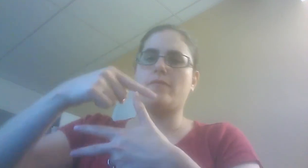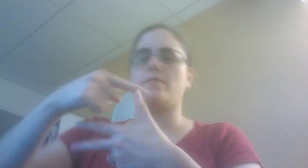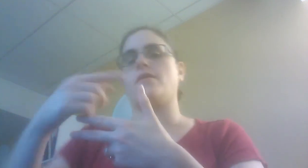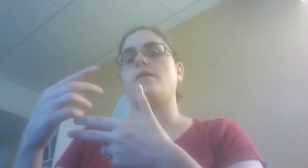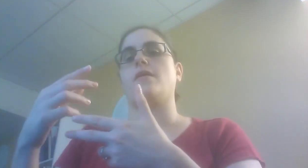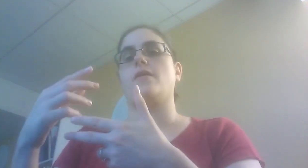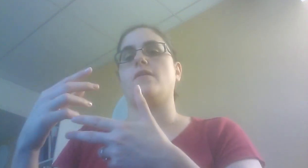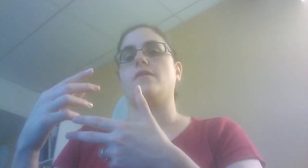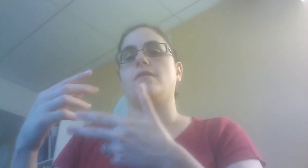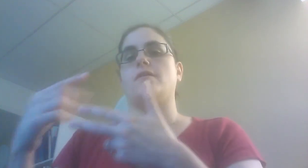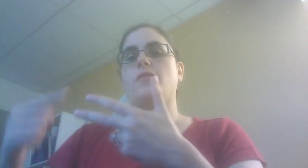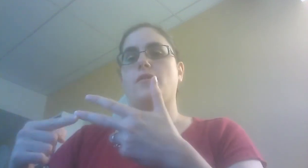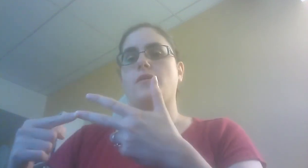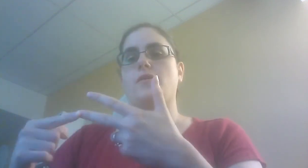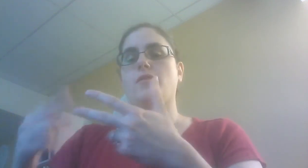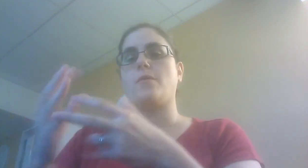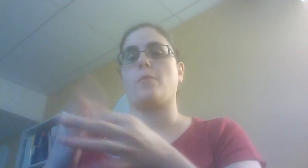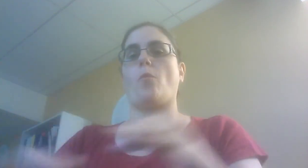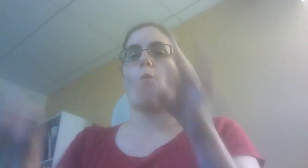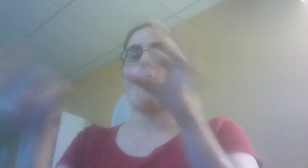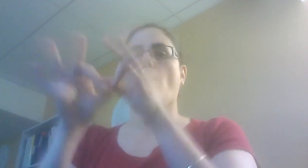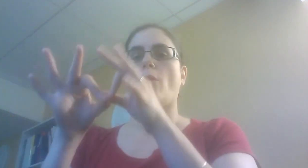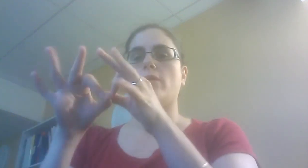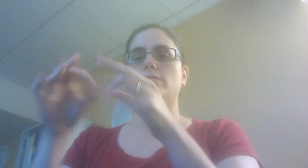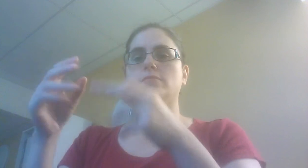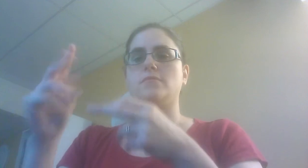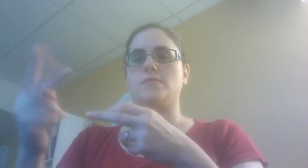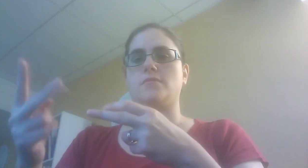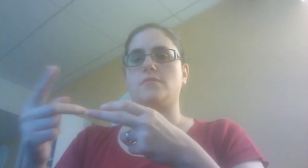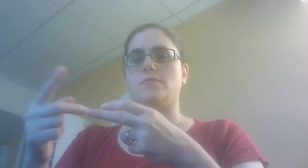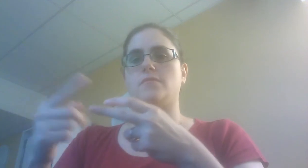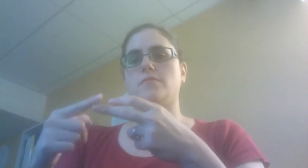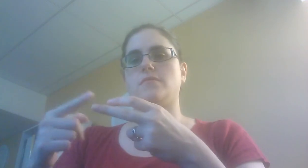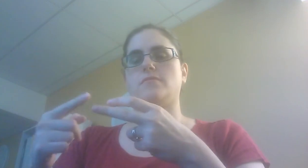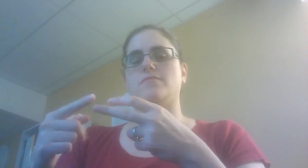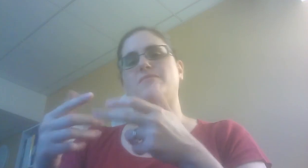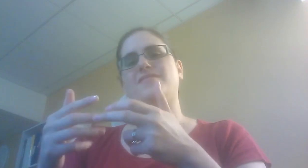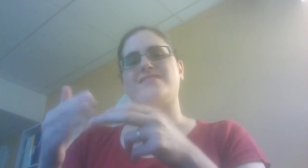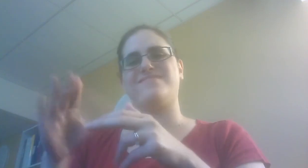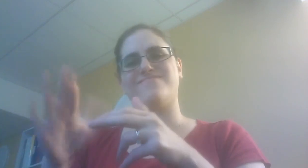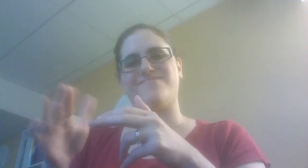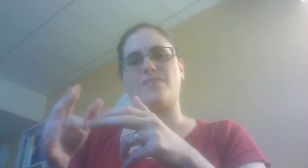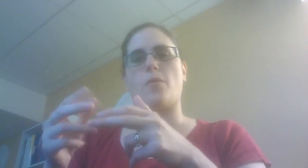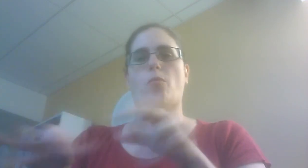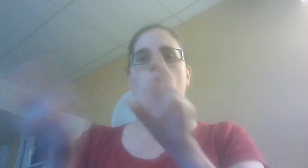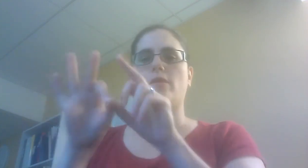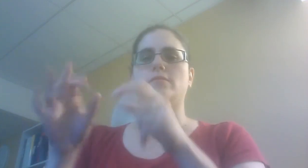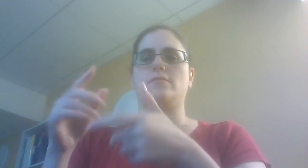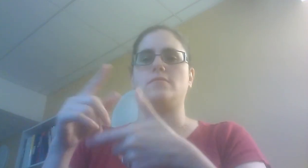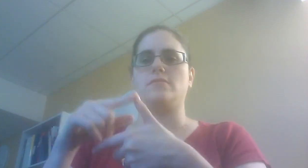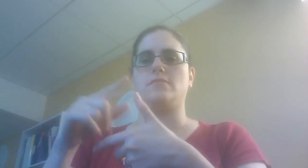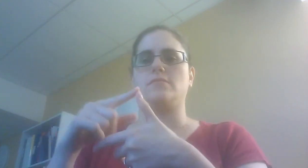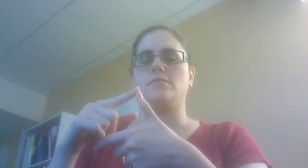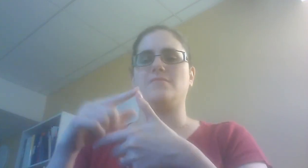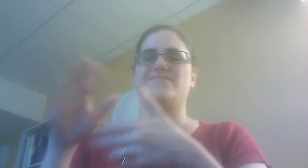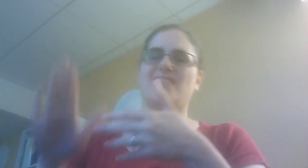it, and then I will explain why the third component is so important. Well, the first thing about prokaryotic cells